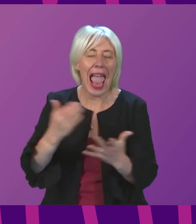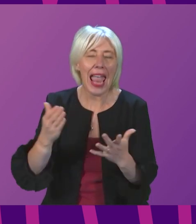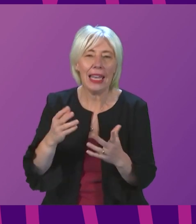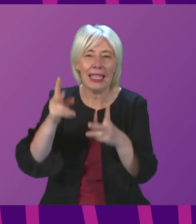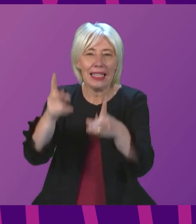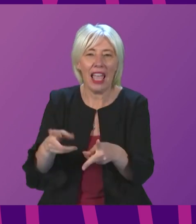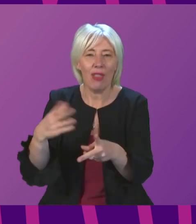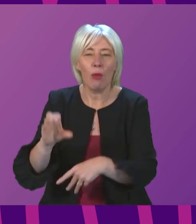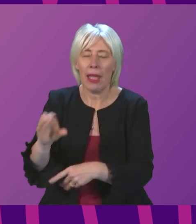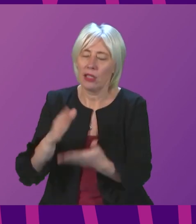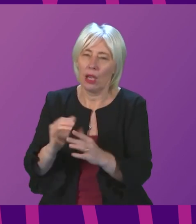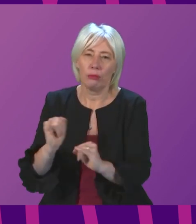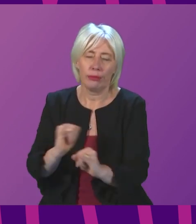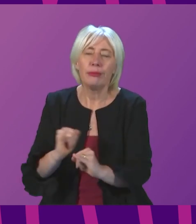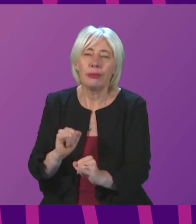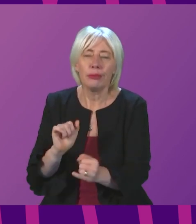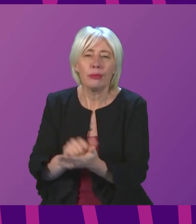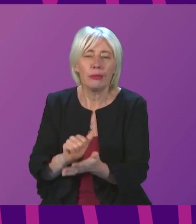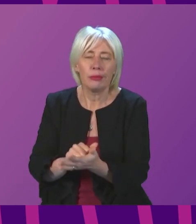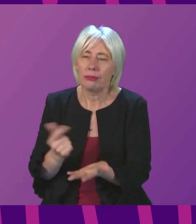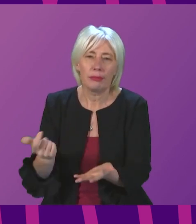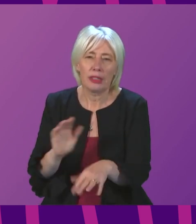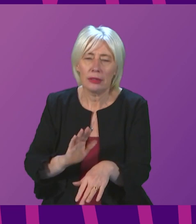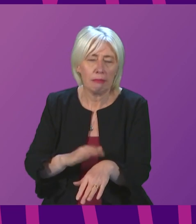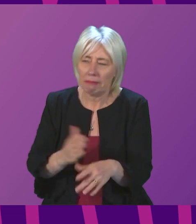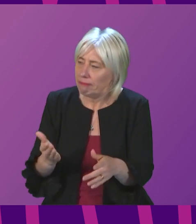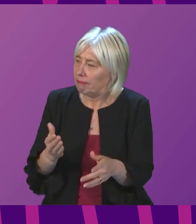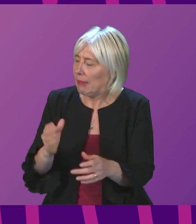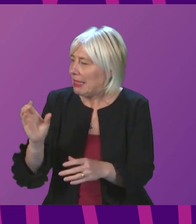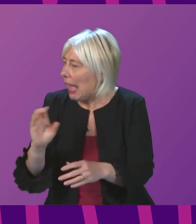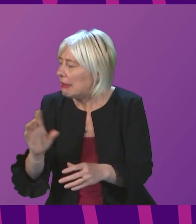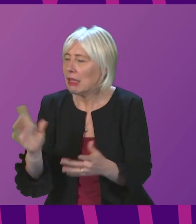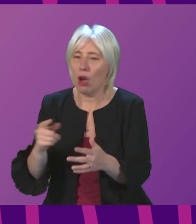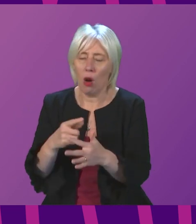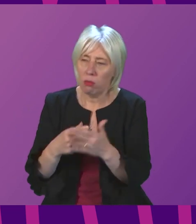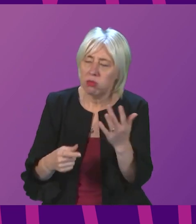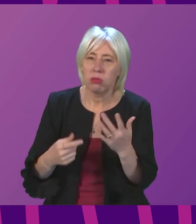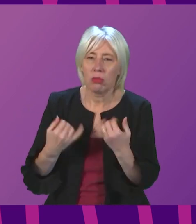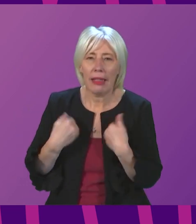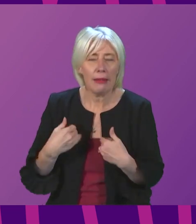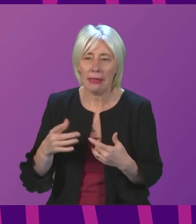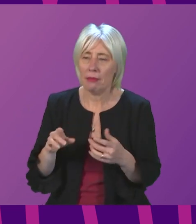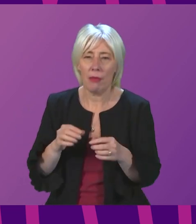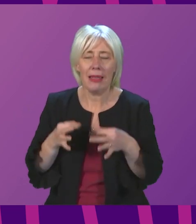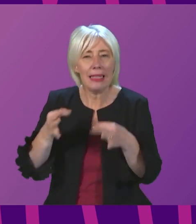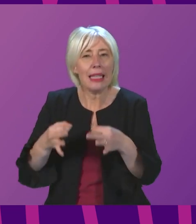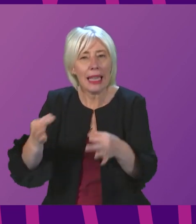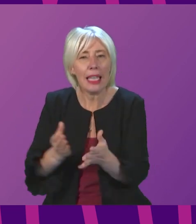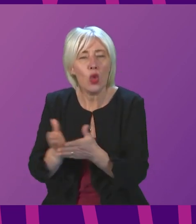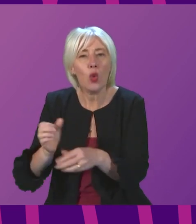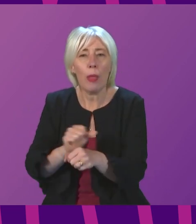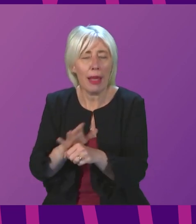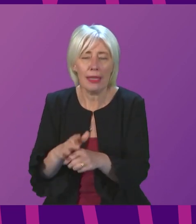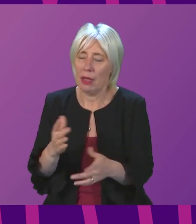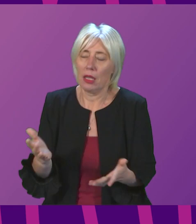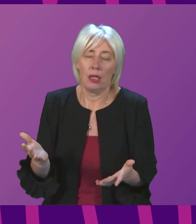is a tragedy. And anyone, whether with cancer or any other condition that has had treatment delayed over the course of this pandemic,